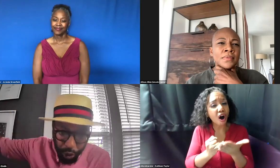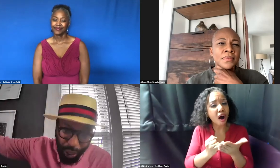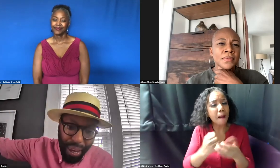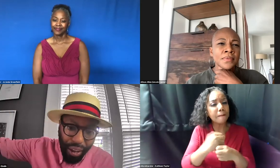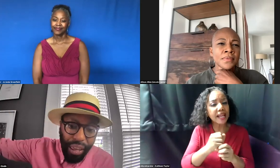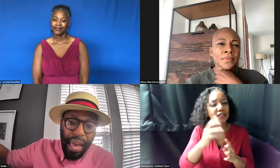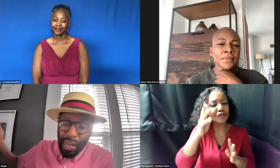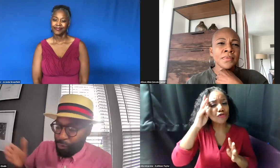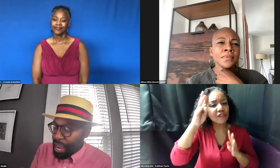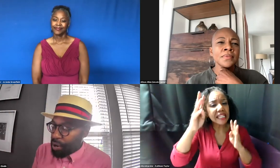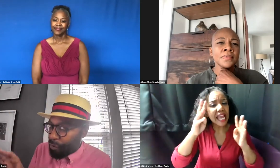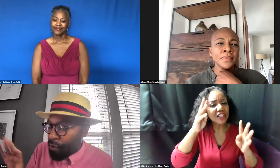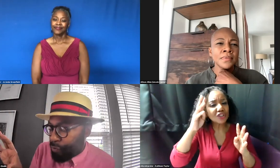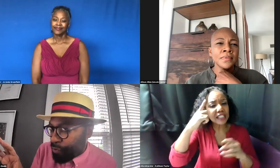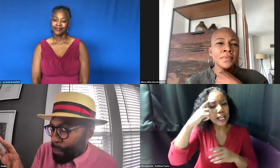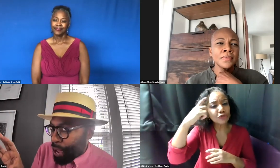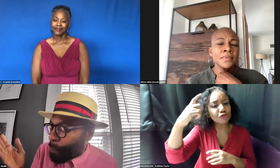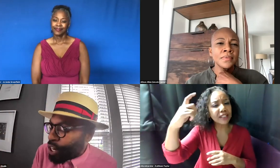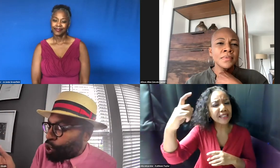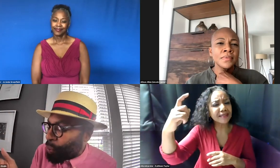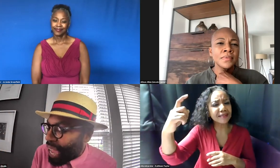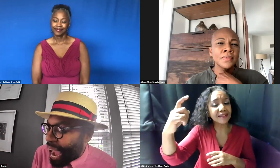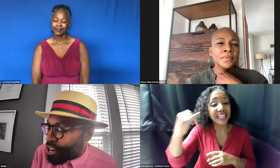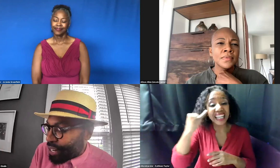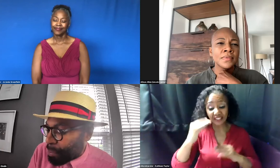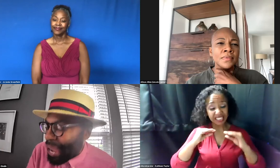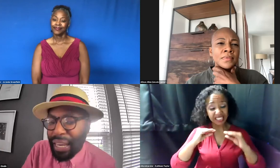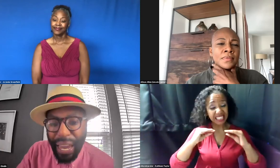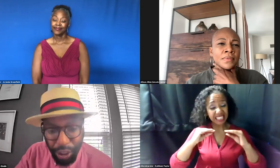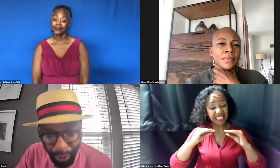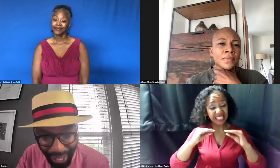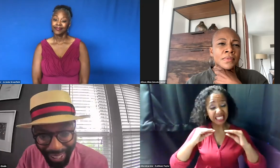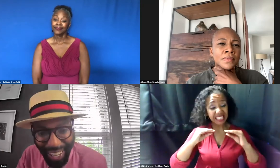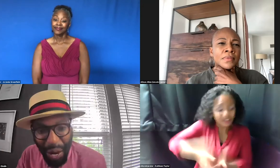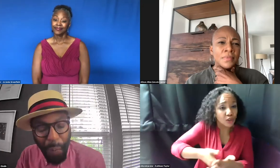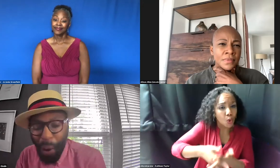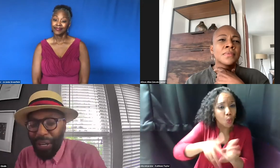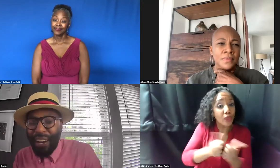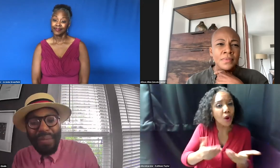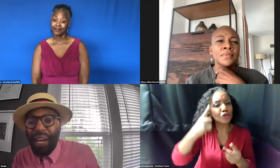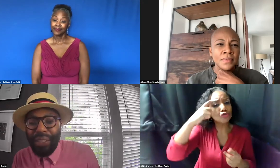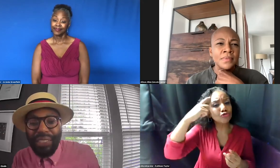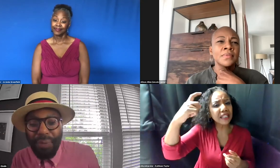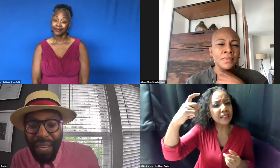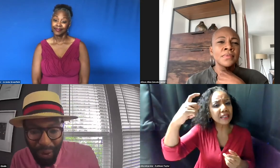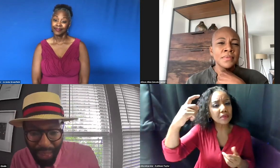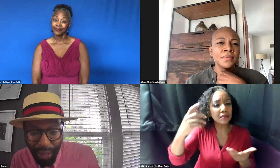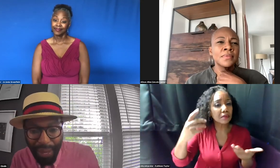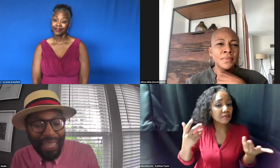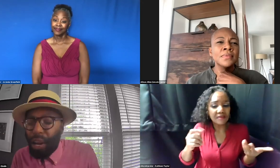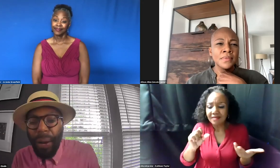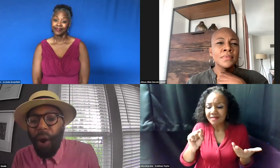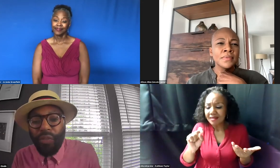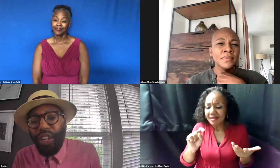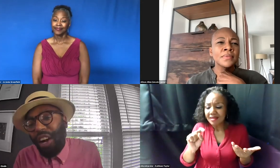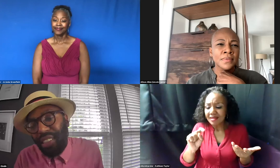it's about dreaming. And if our pedagogy was anchored in making and dreaming, we wouldn't even have begun with STEM to begin with,